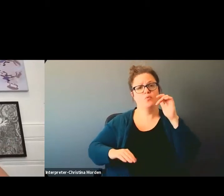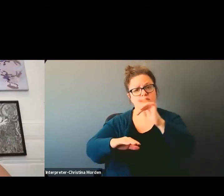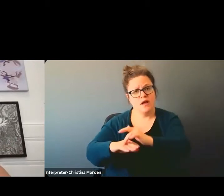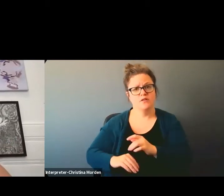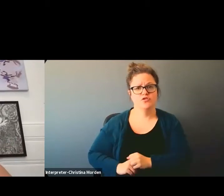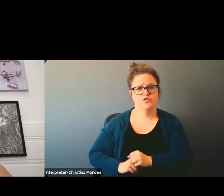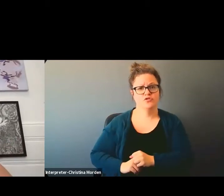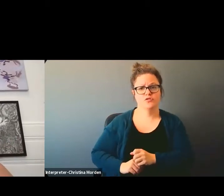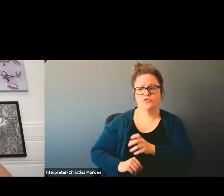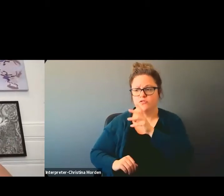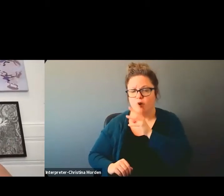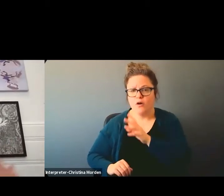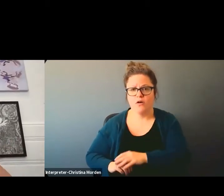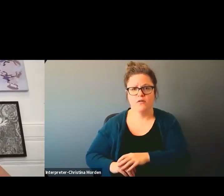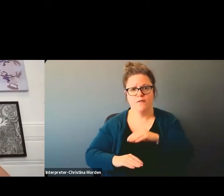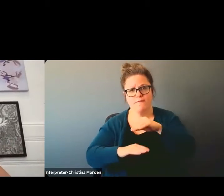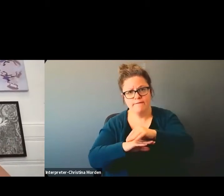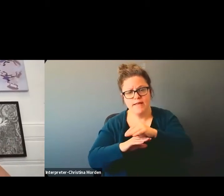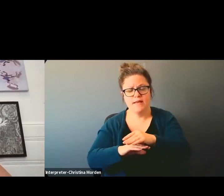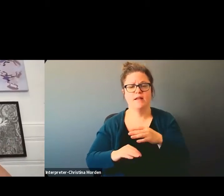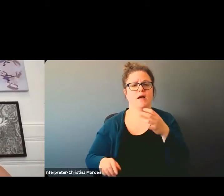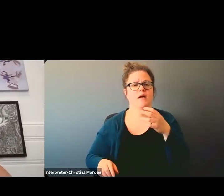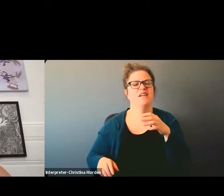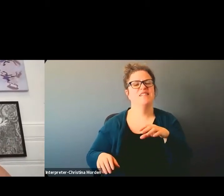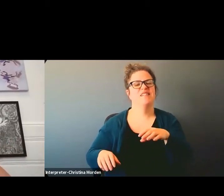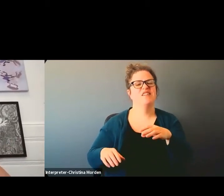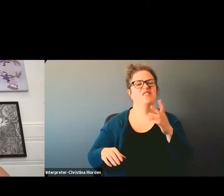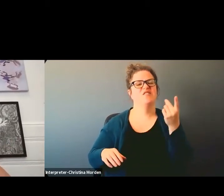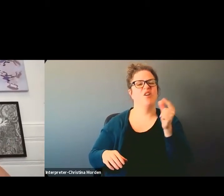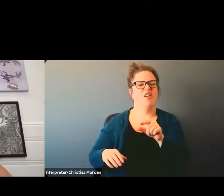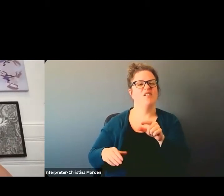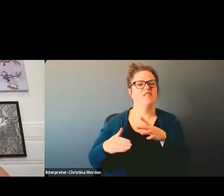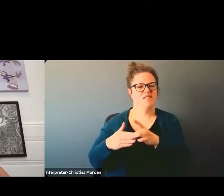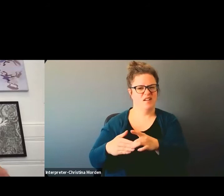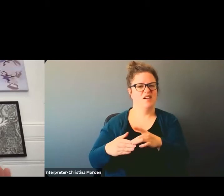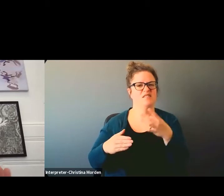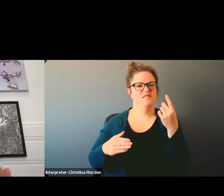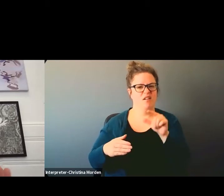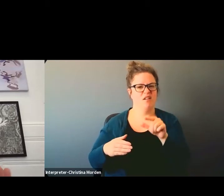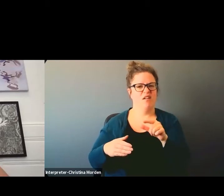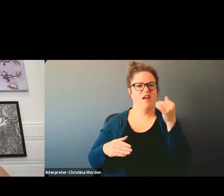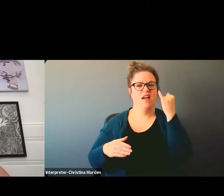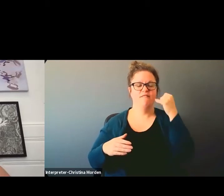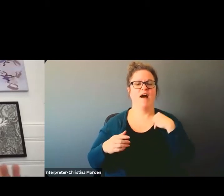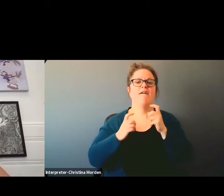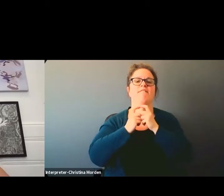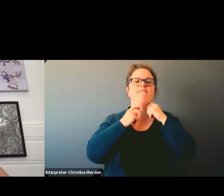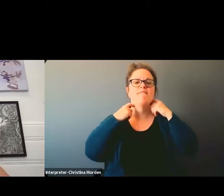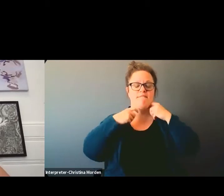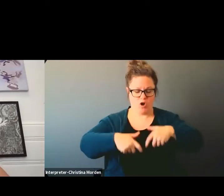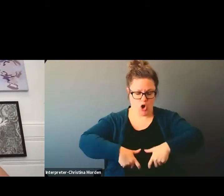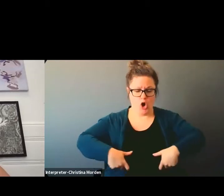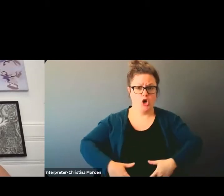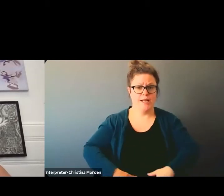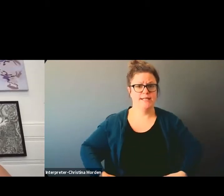otherwise distract guide dogs while they're wearing the harness or vests. You really need to allow the dog to concentrate and perform